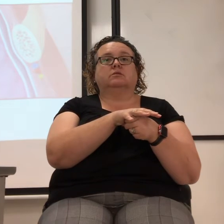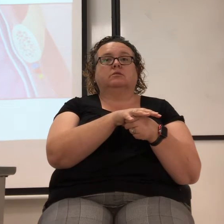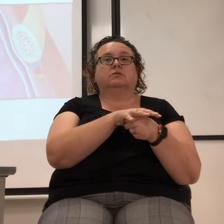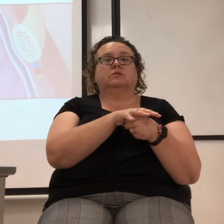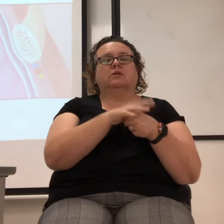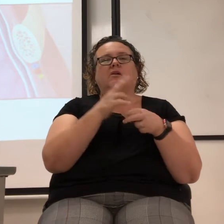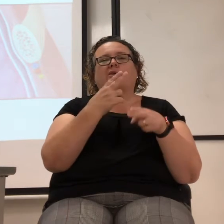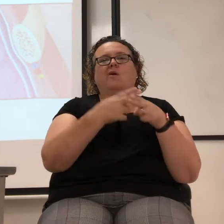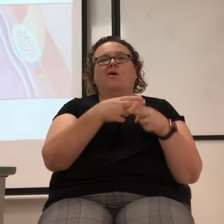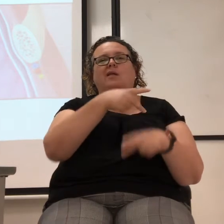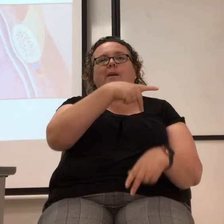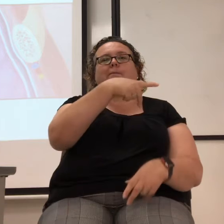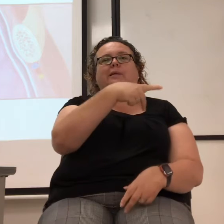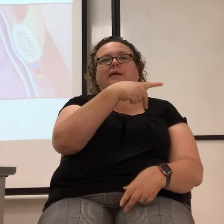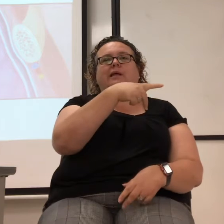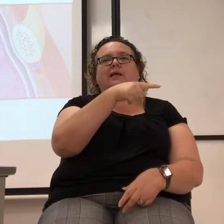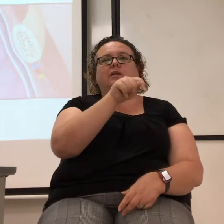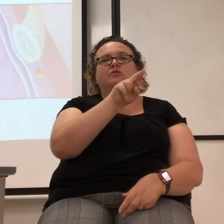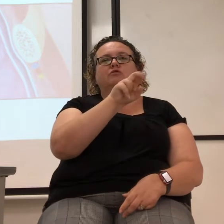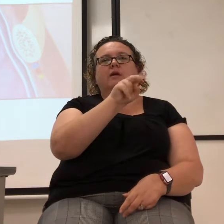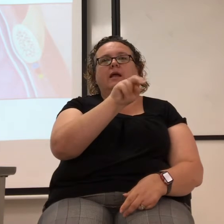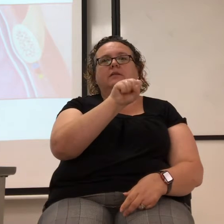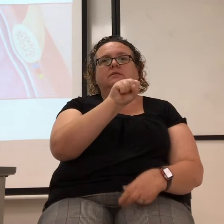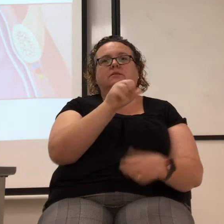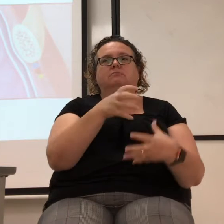I'll call it P-trans for short